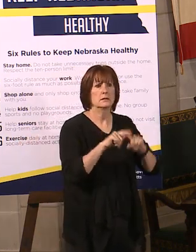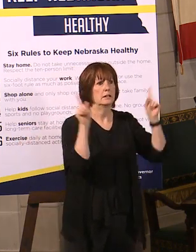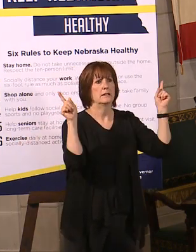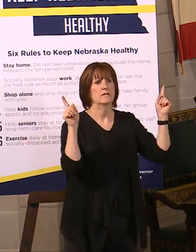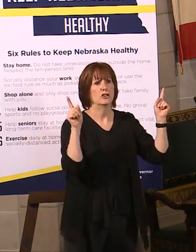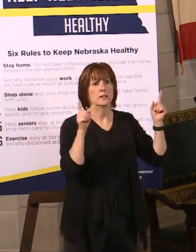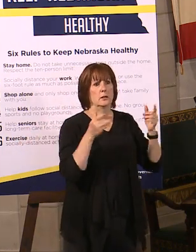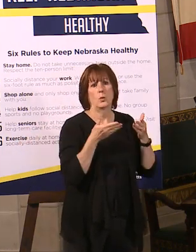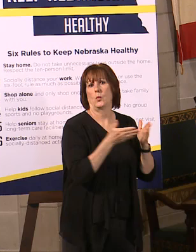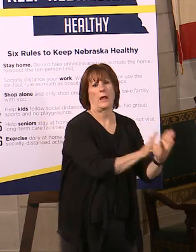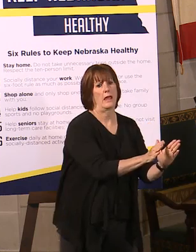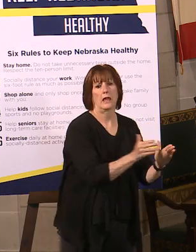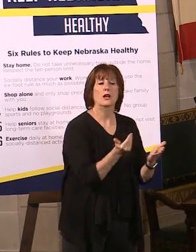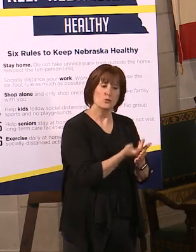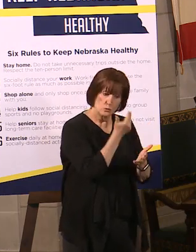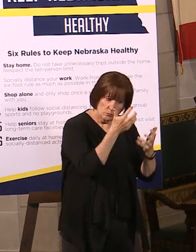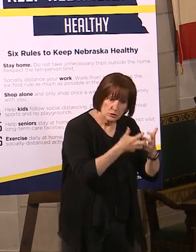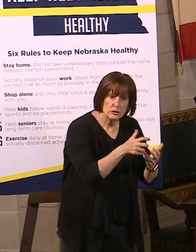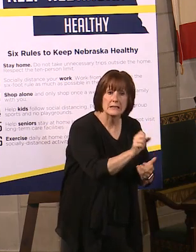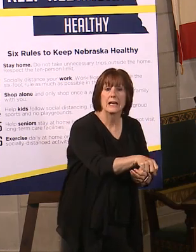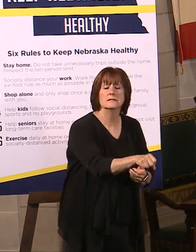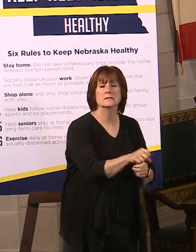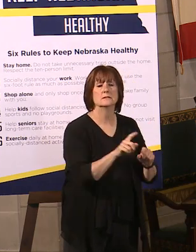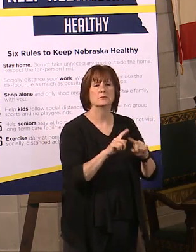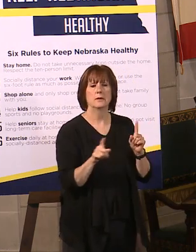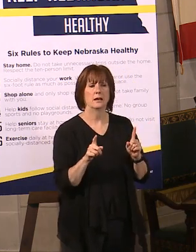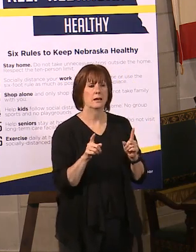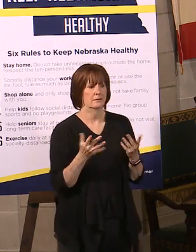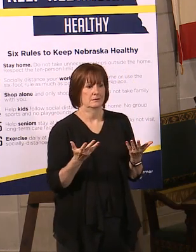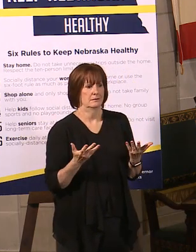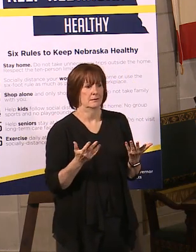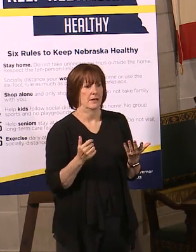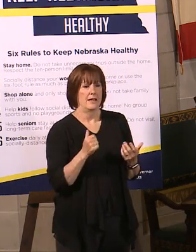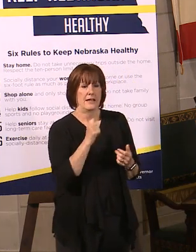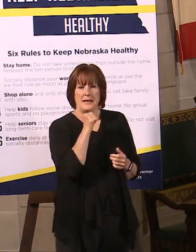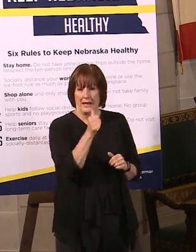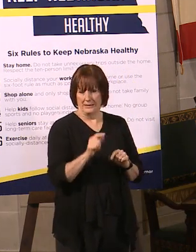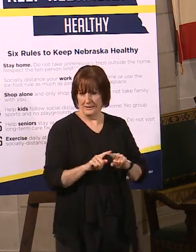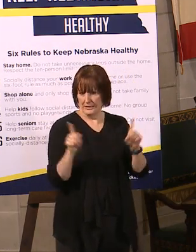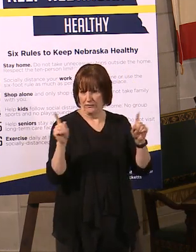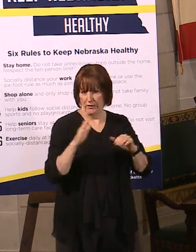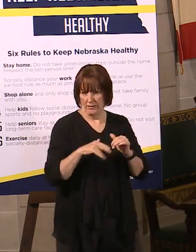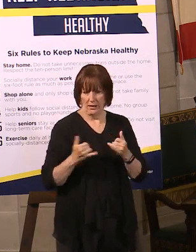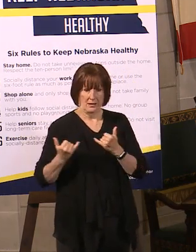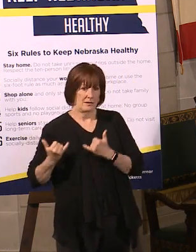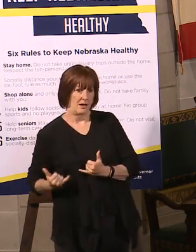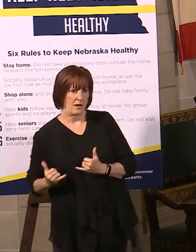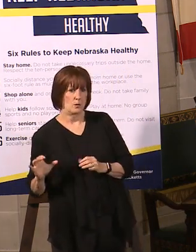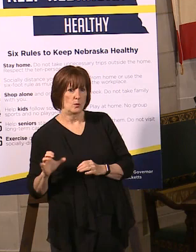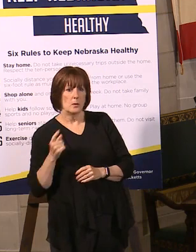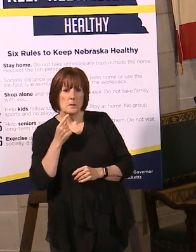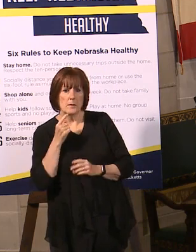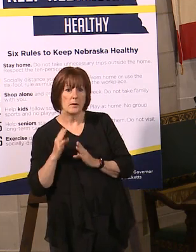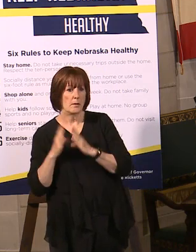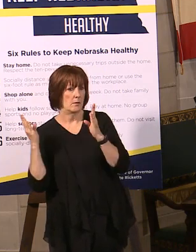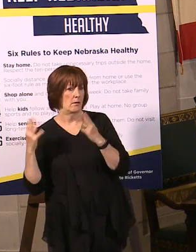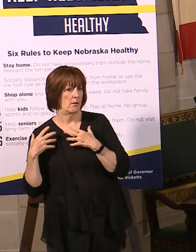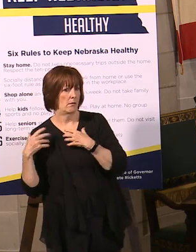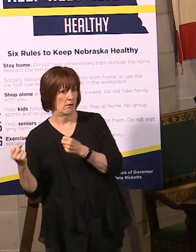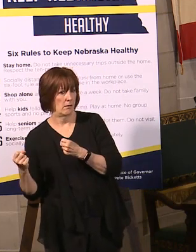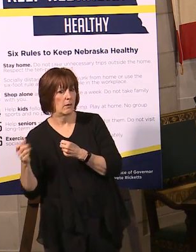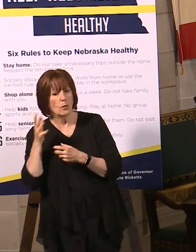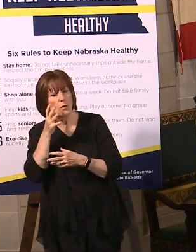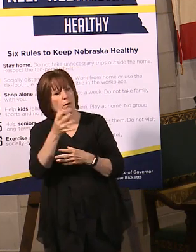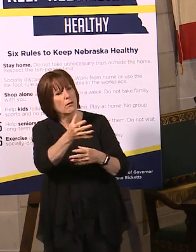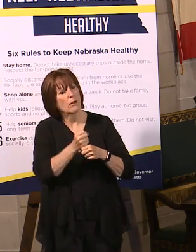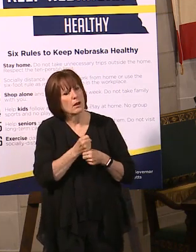technique, I mean, it's a new machine and all that sort of thing, but it's not fundamentally different from what we're doing currently in the public health lab. So we'll get the same